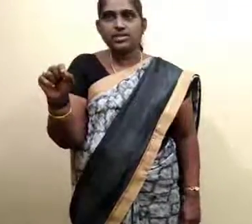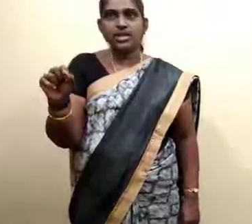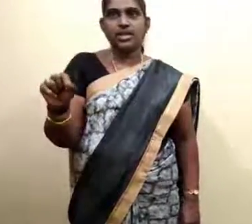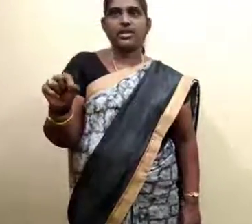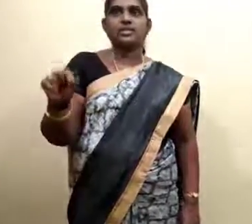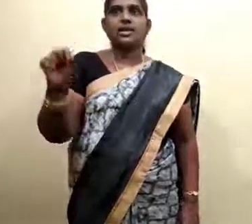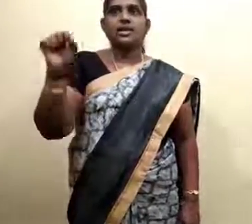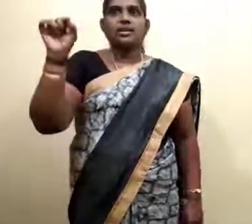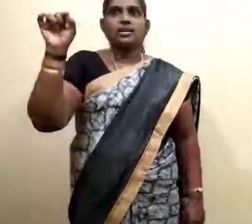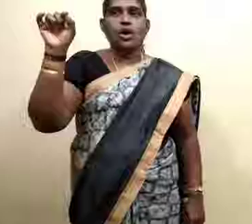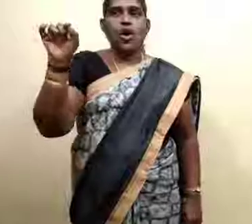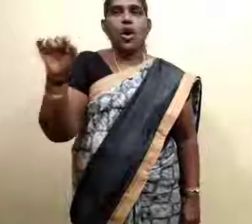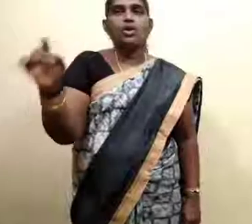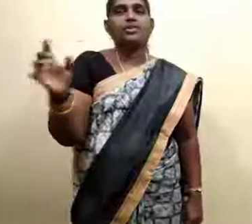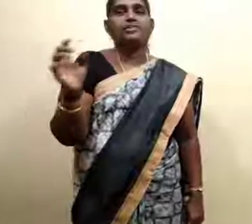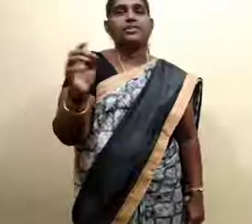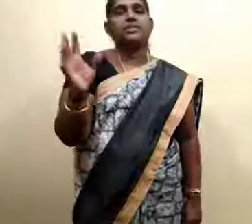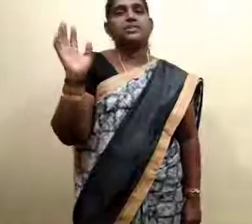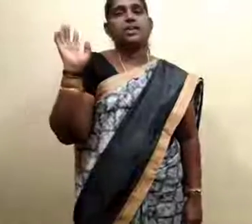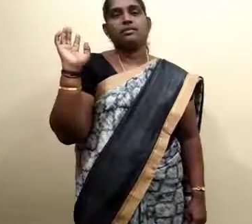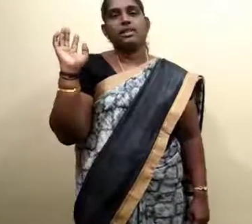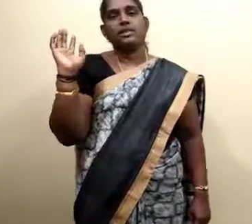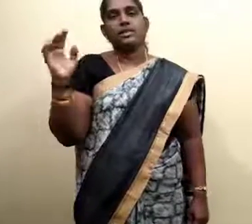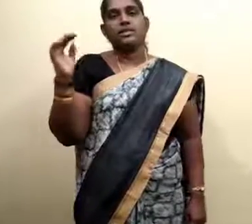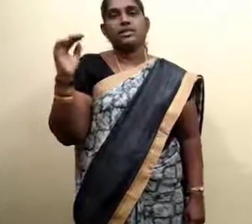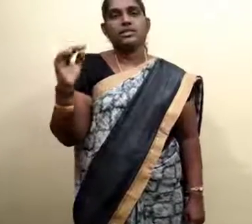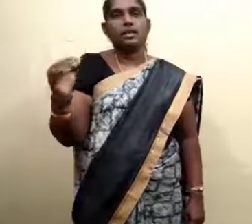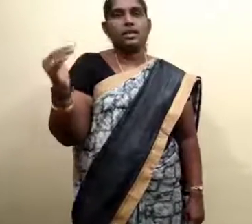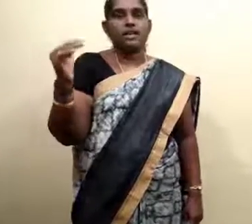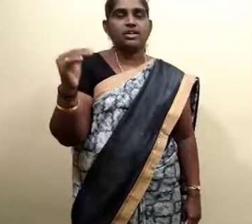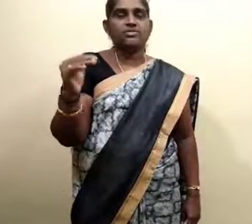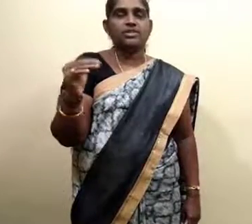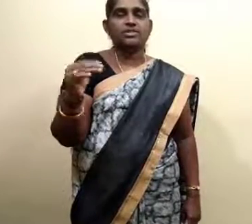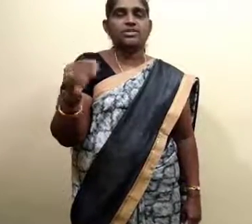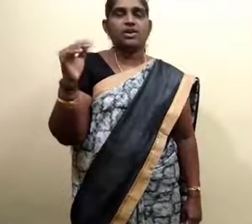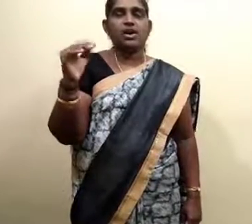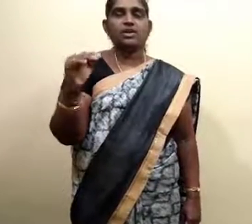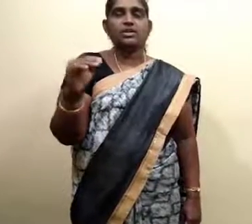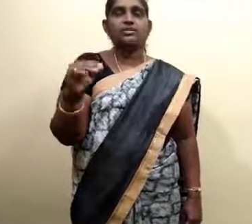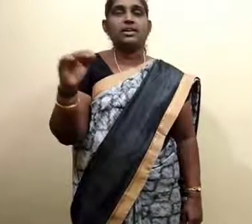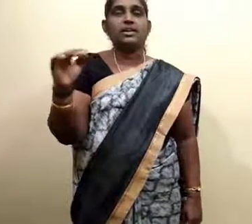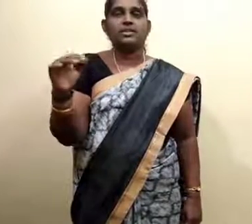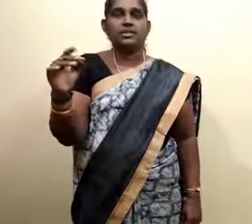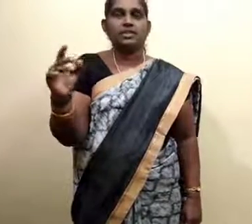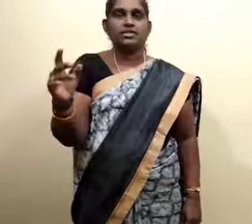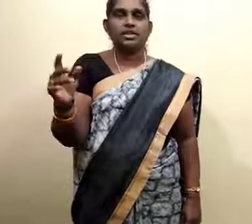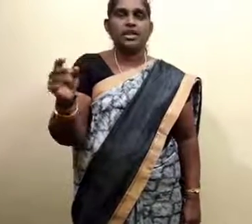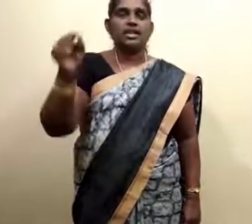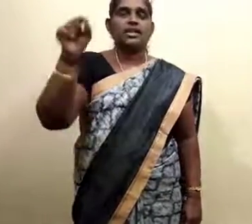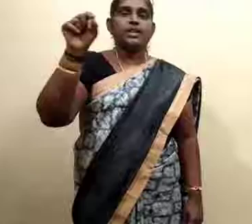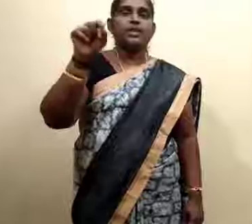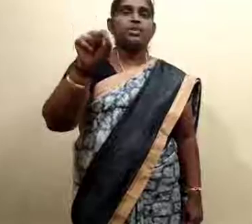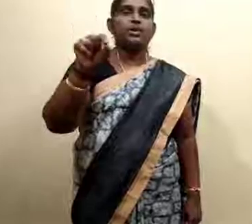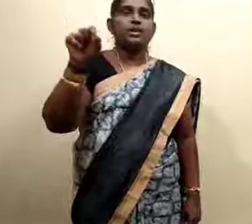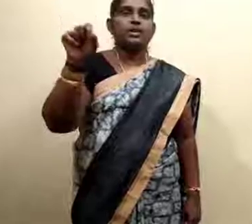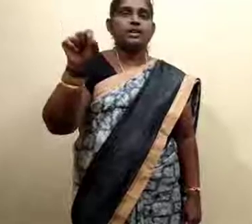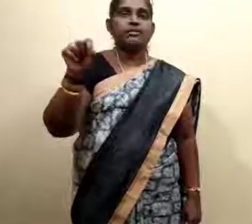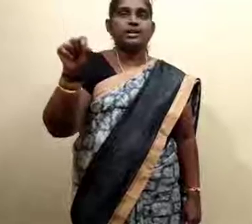manufacture is the heart of industrial revolution. Textile manufacture is the heart of industrial revolution. The newly